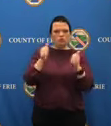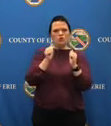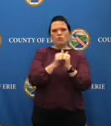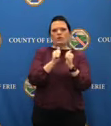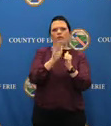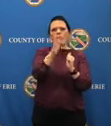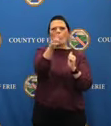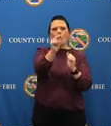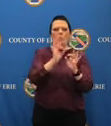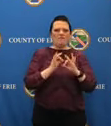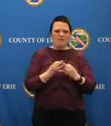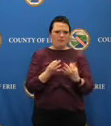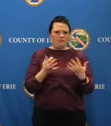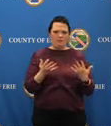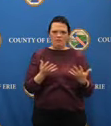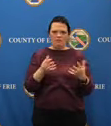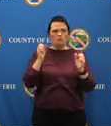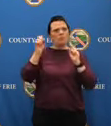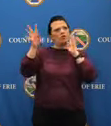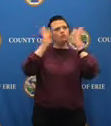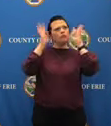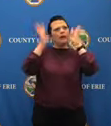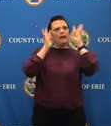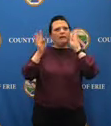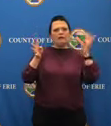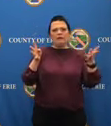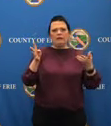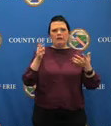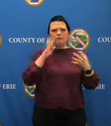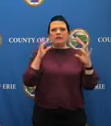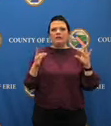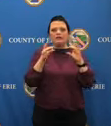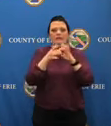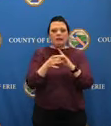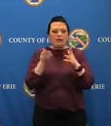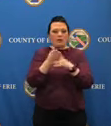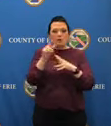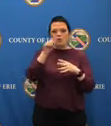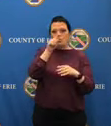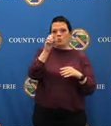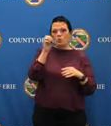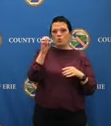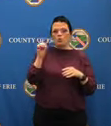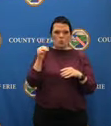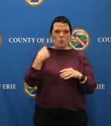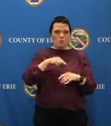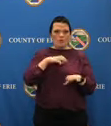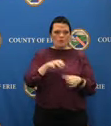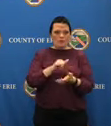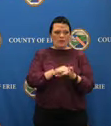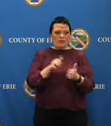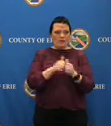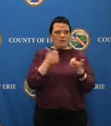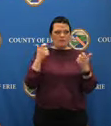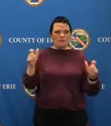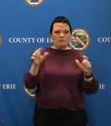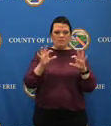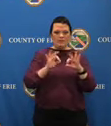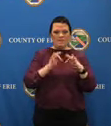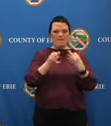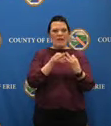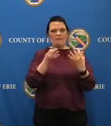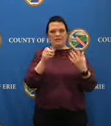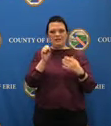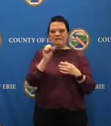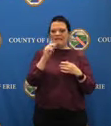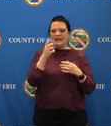family. And you could be innovative, being connected by Zoom. That's what we're doing with a big family Seder, and we're